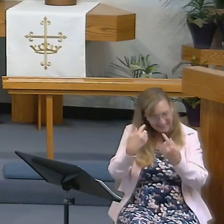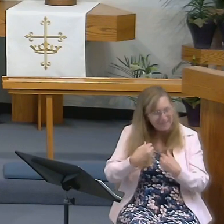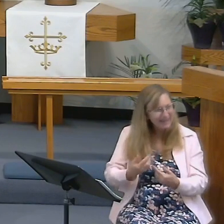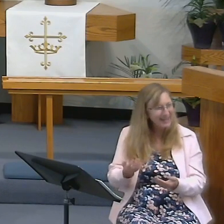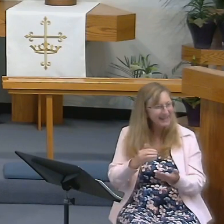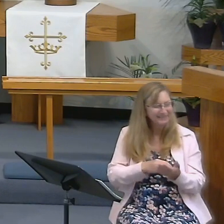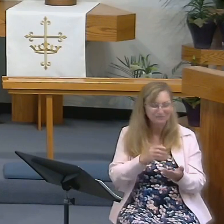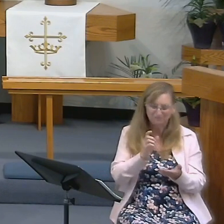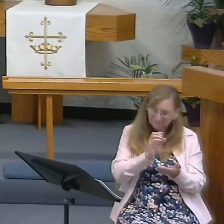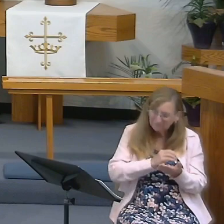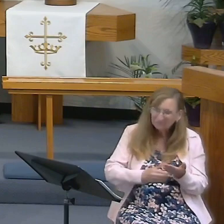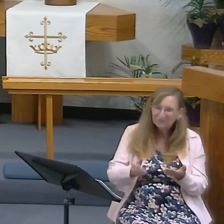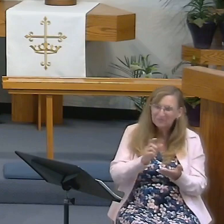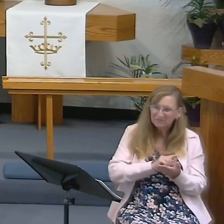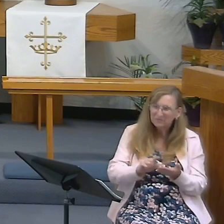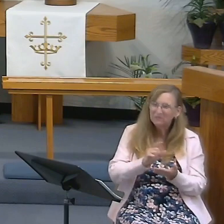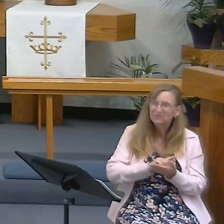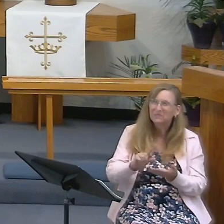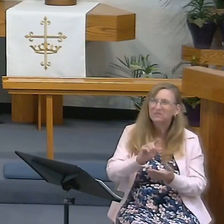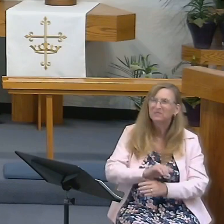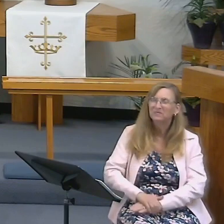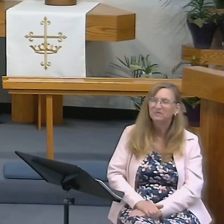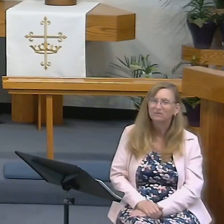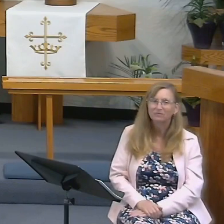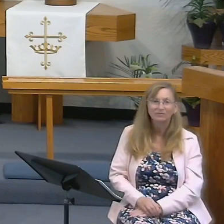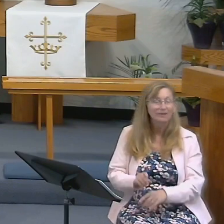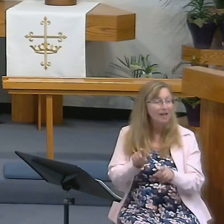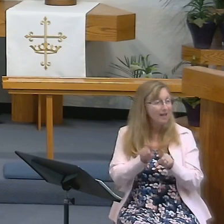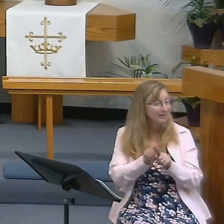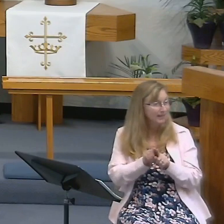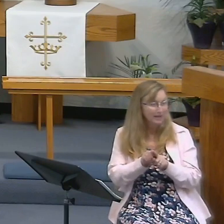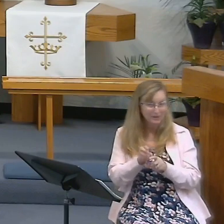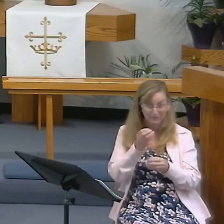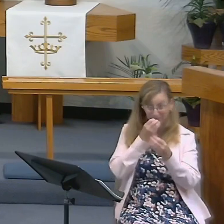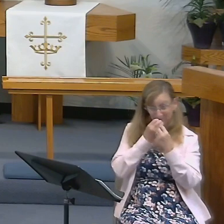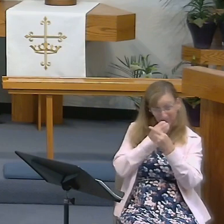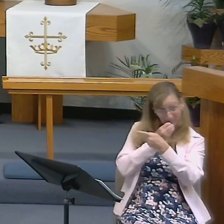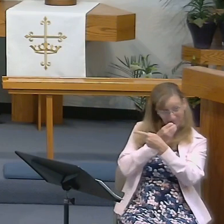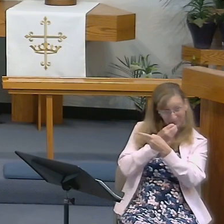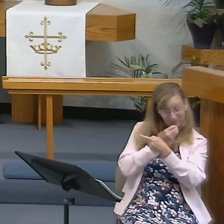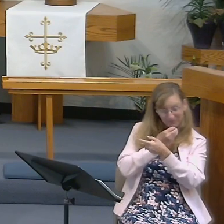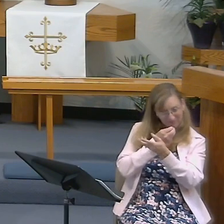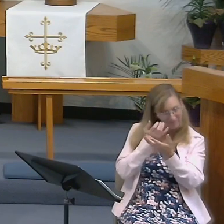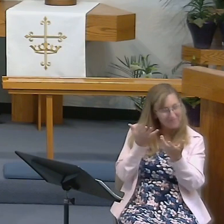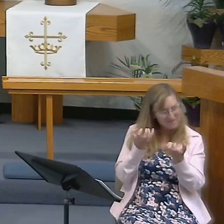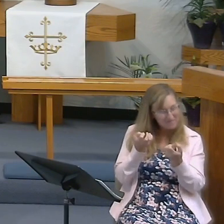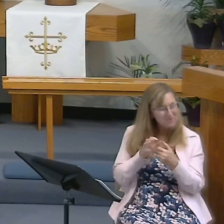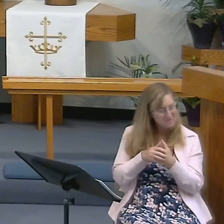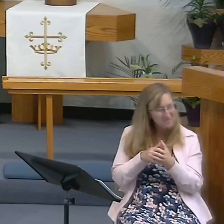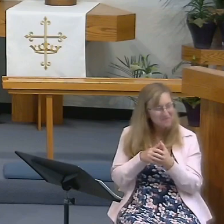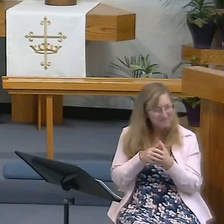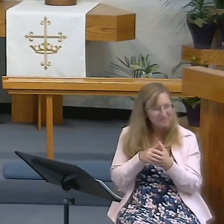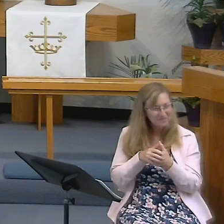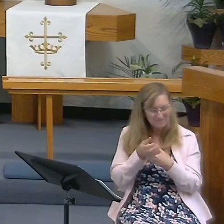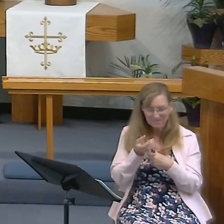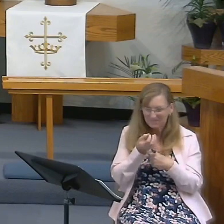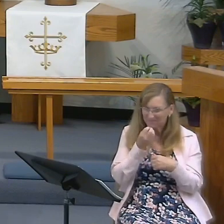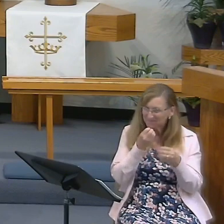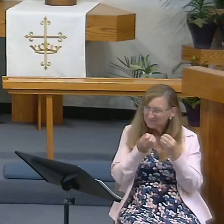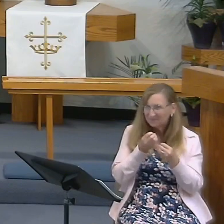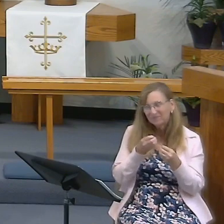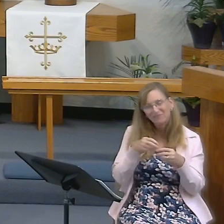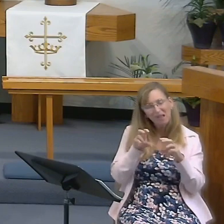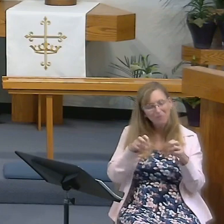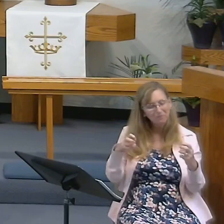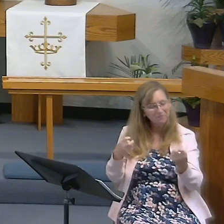week. Also, some of the refreshments are still down there in the fellowship hall. If you want to take a few minutes to sit down with your